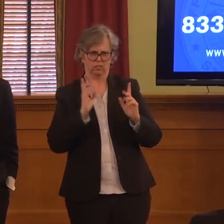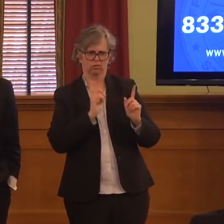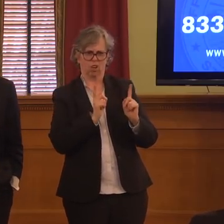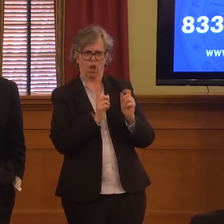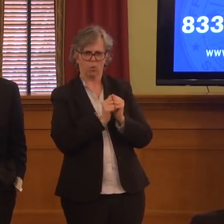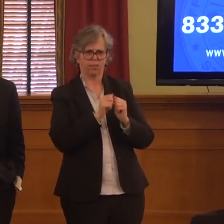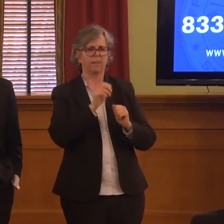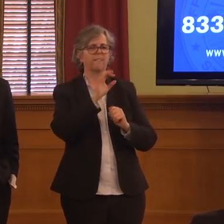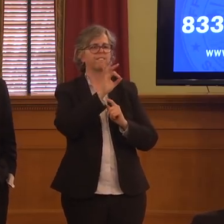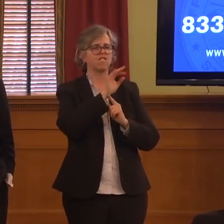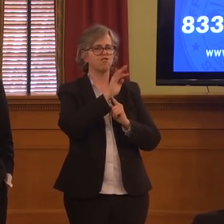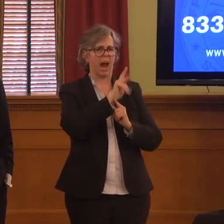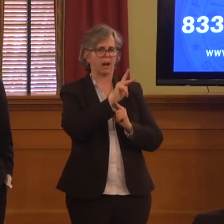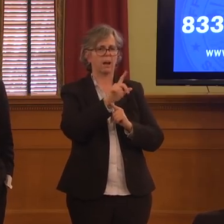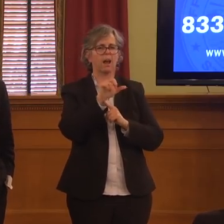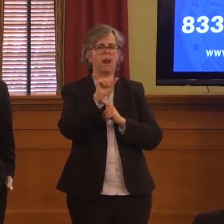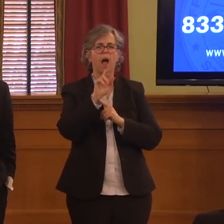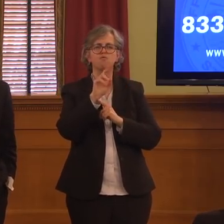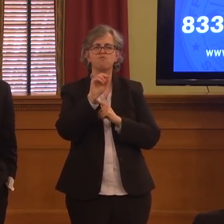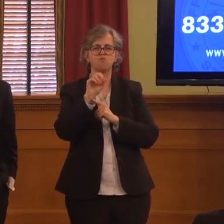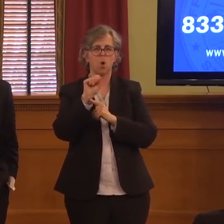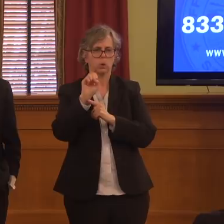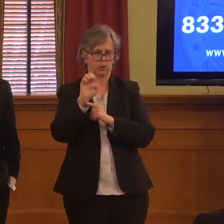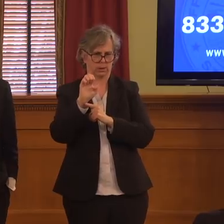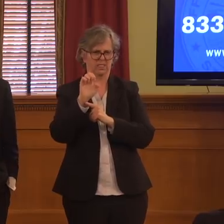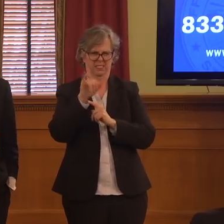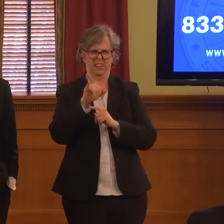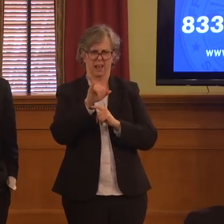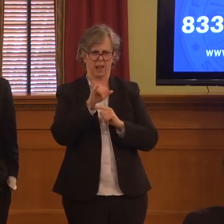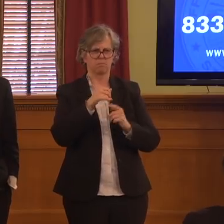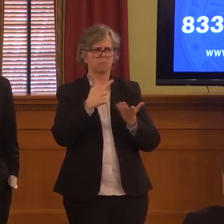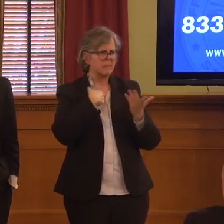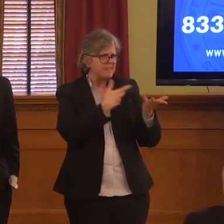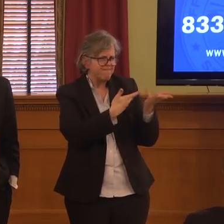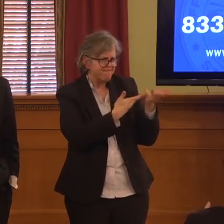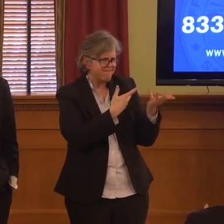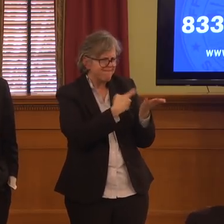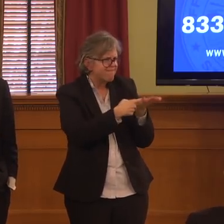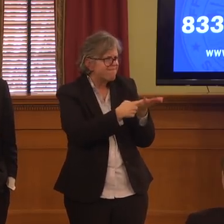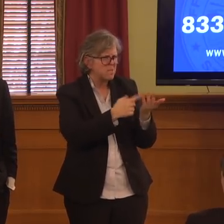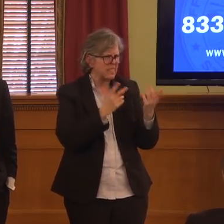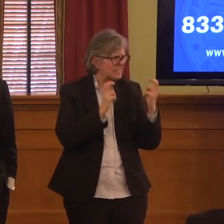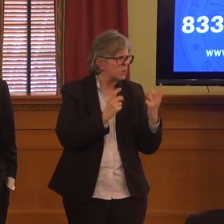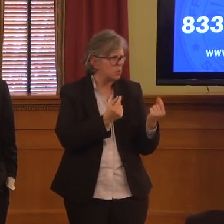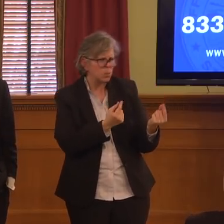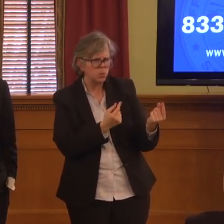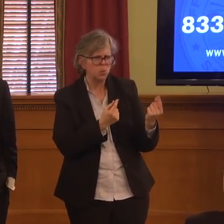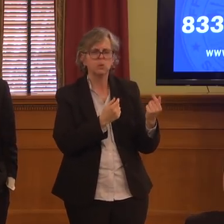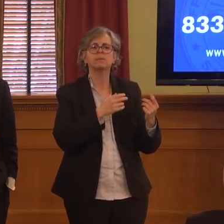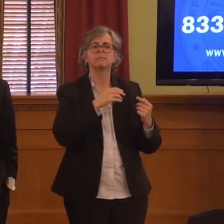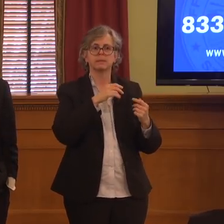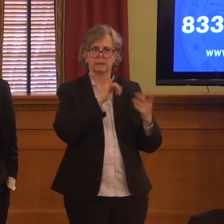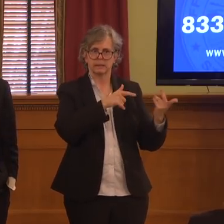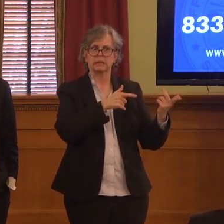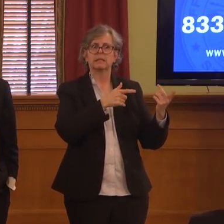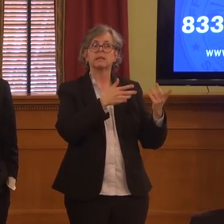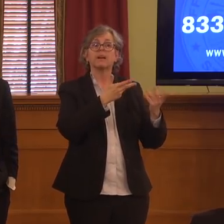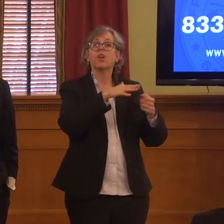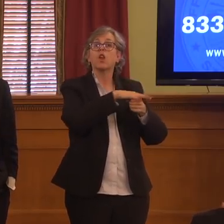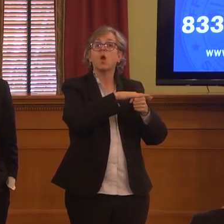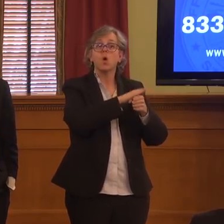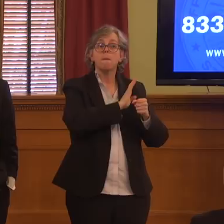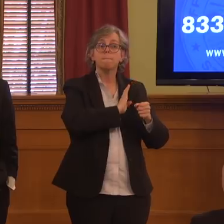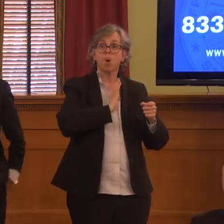through Election Day and the issues that he and the local boards of elections and the up